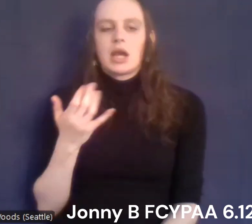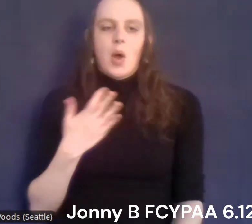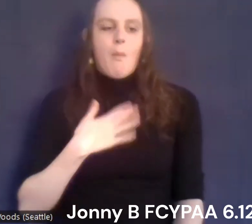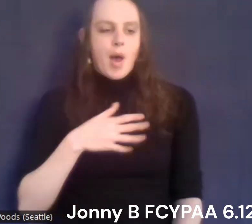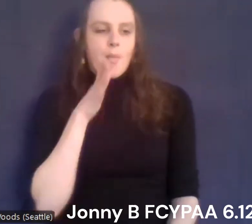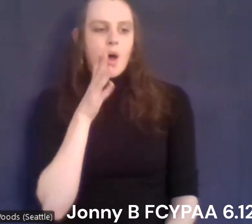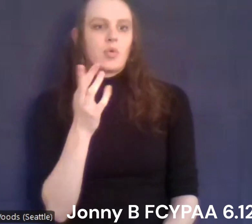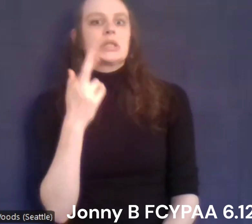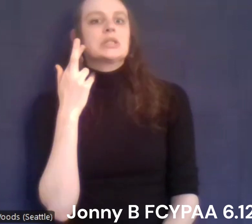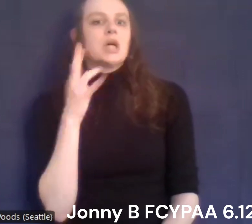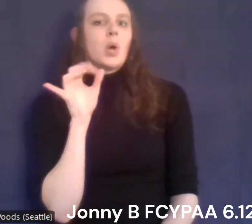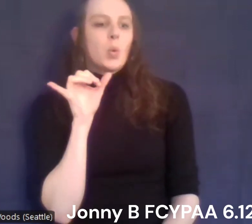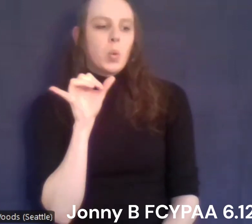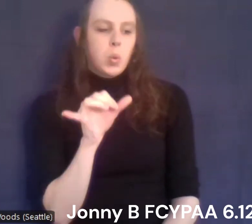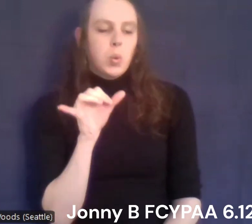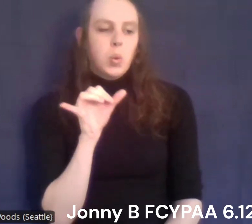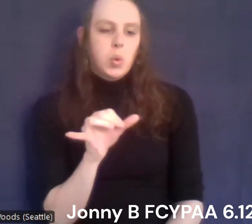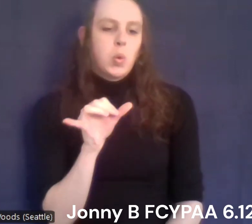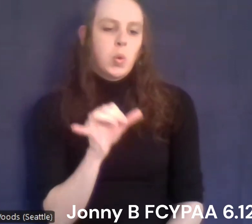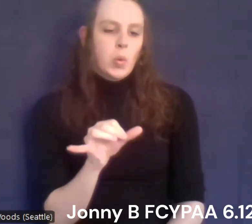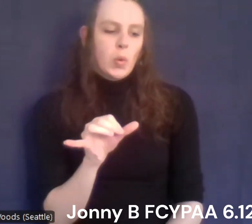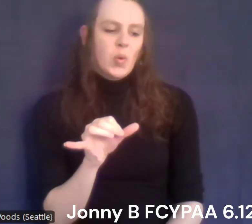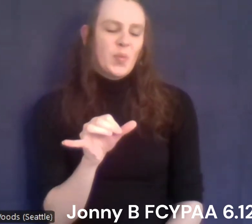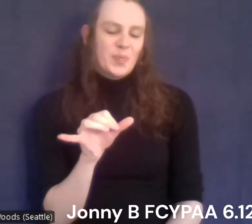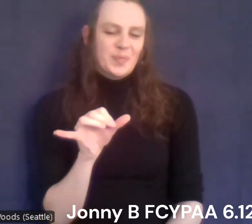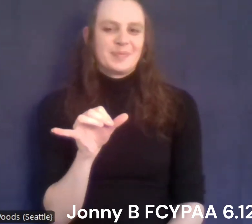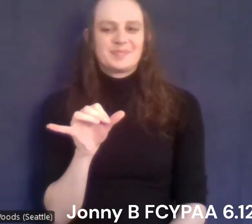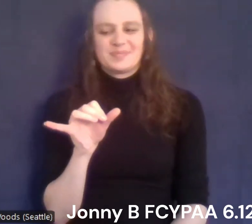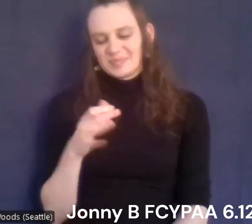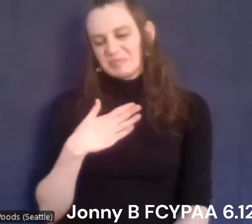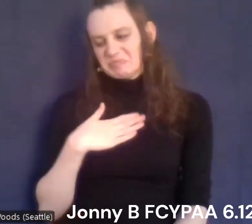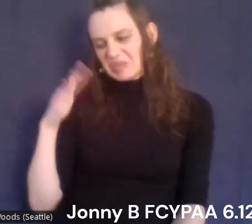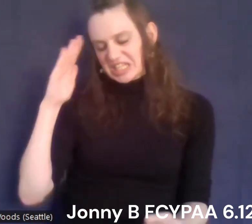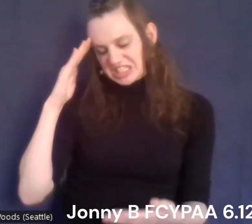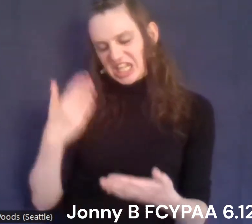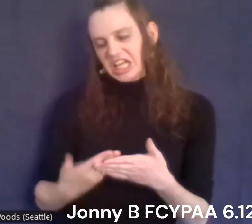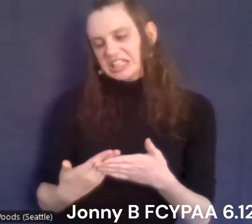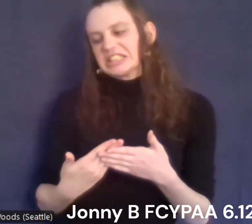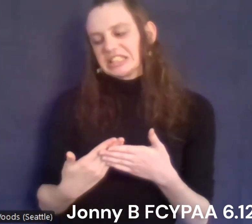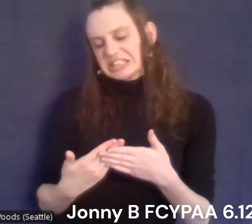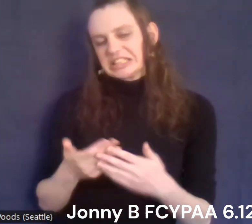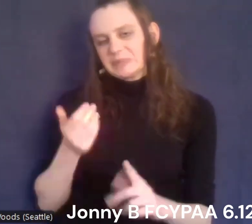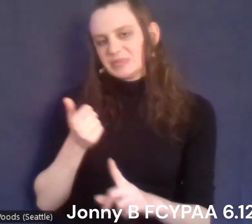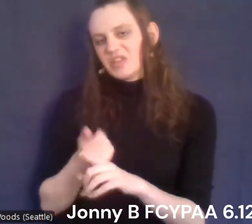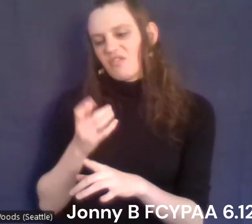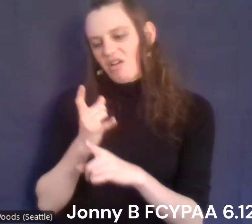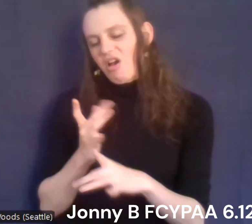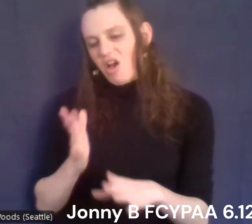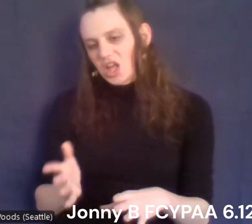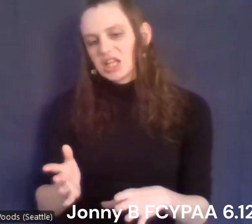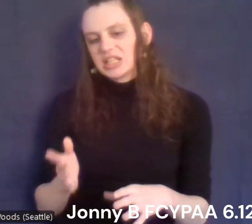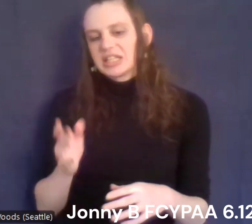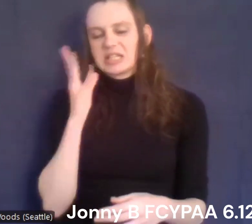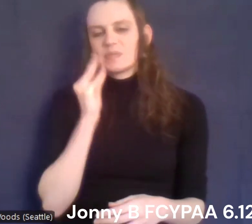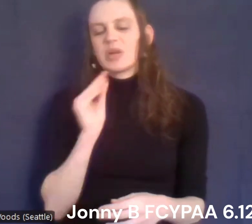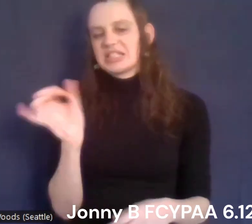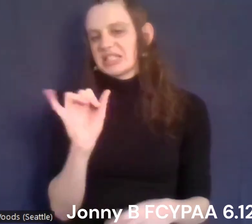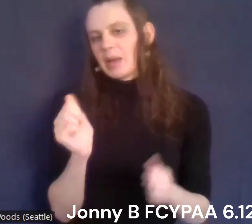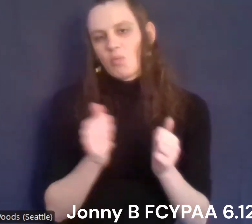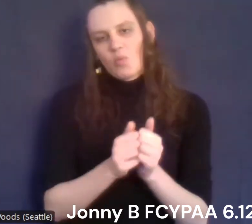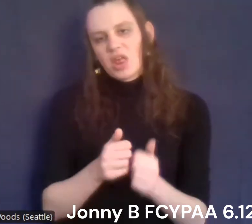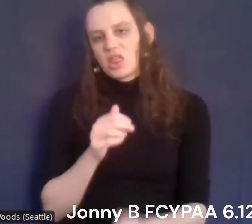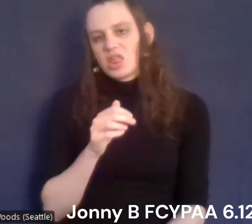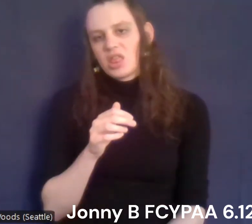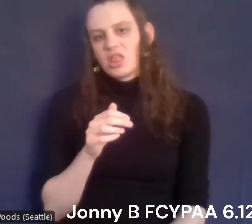her eyes as well. Like her little boy is what she went through with my dad. So after